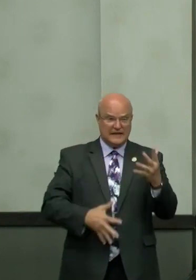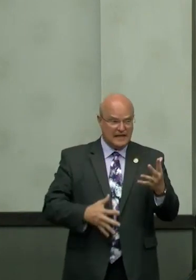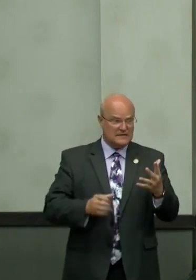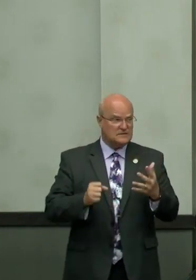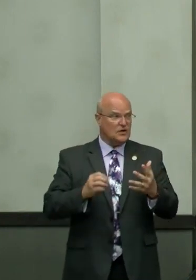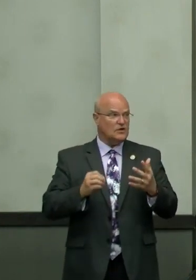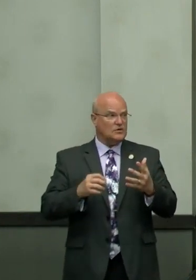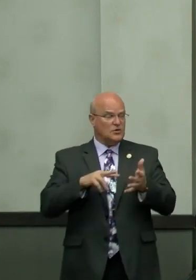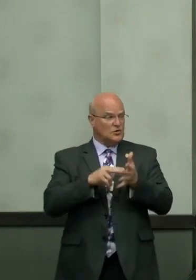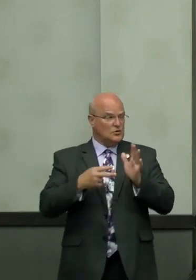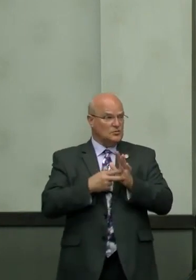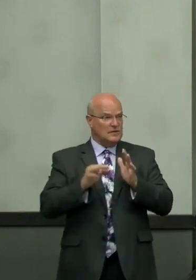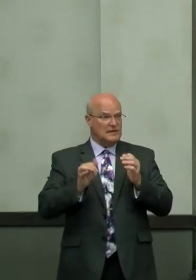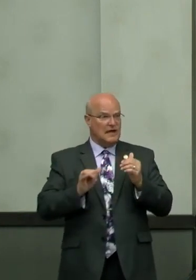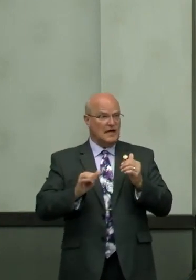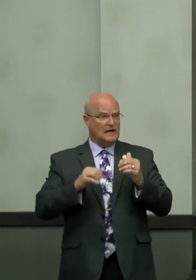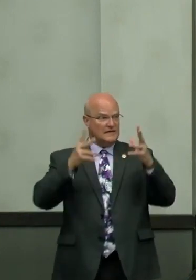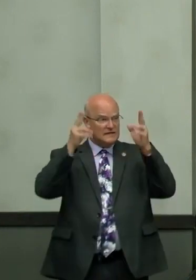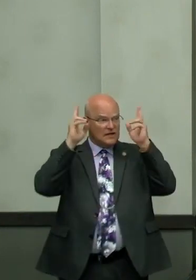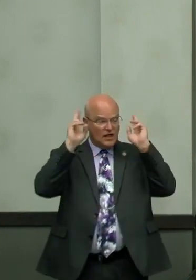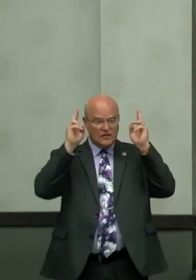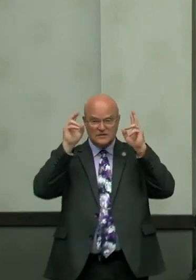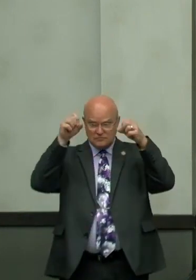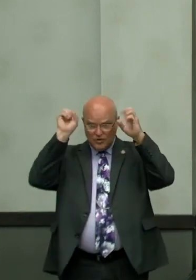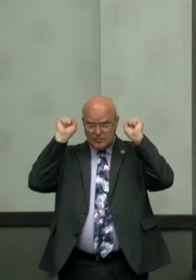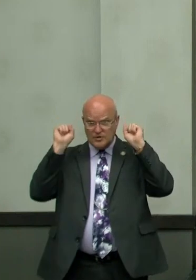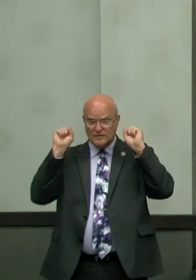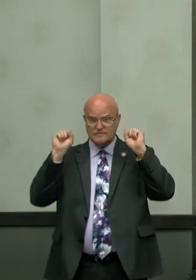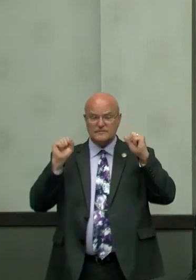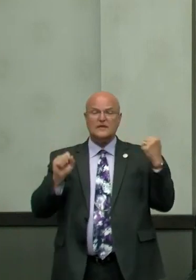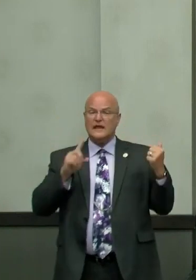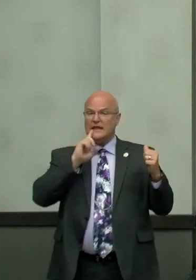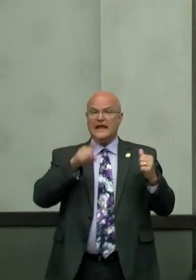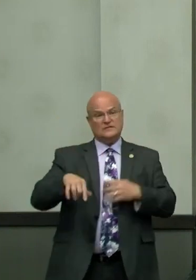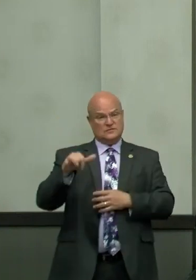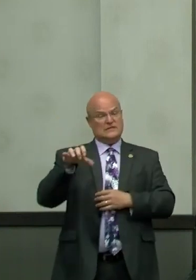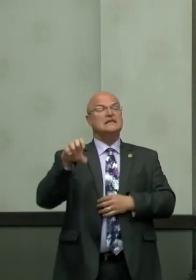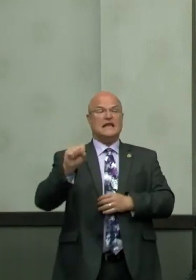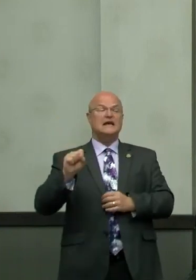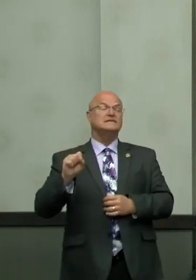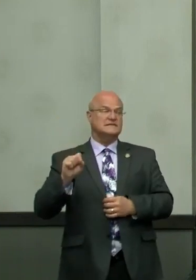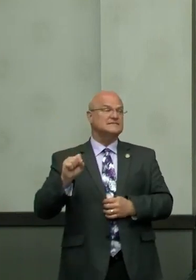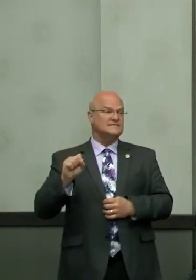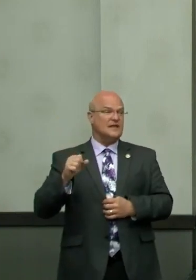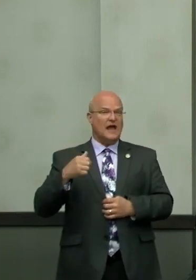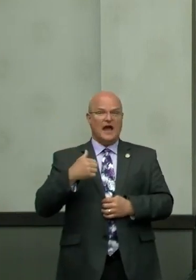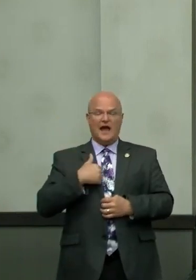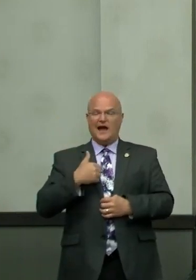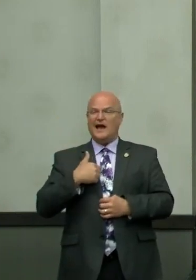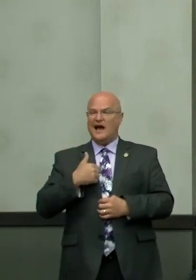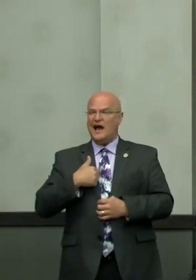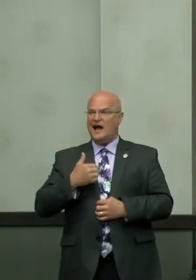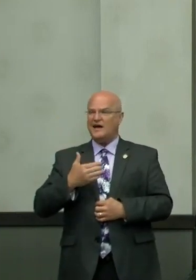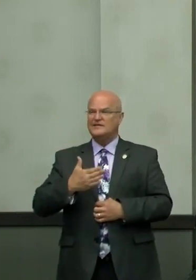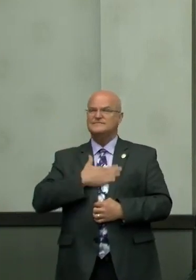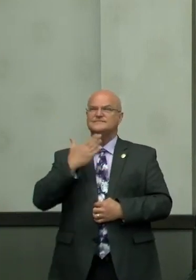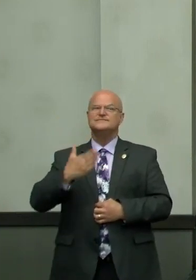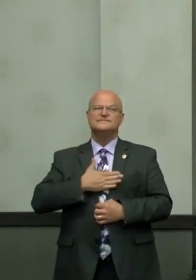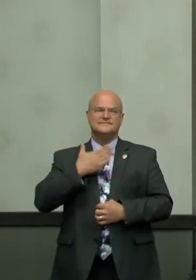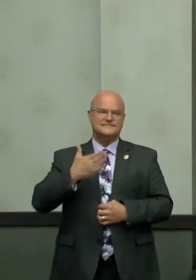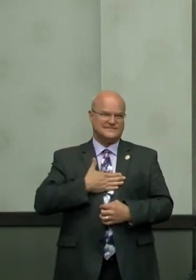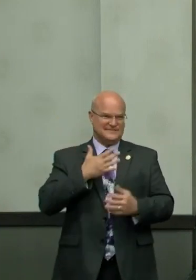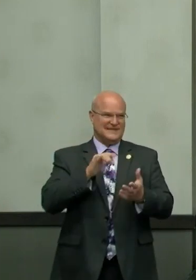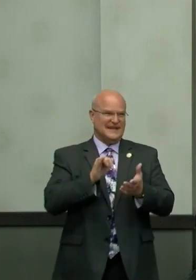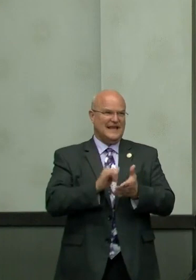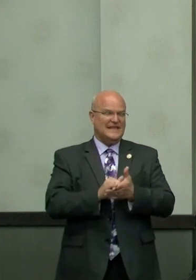So you're talking about the salons and barbershops. The answer is yes. I've just been so gratified